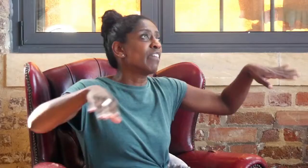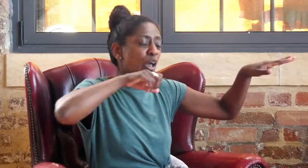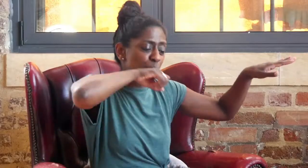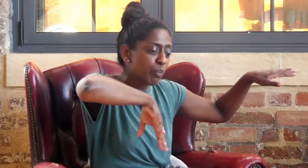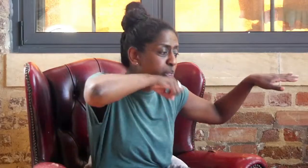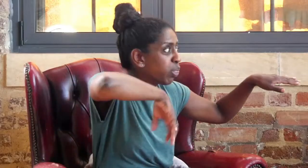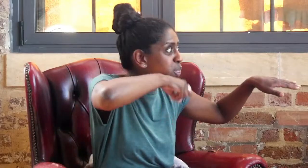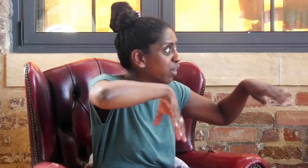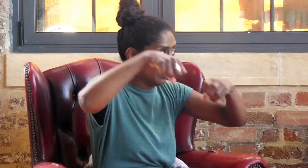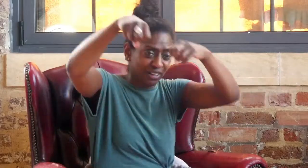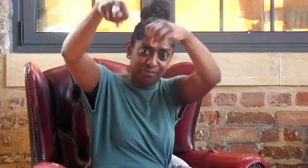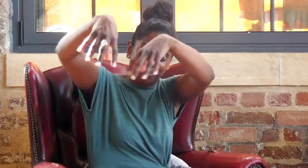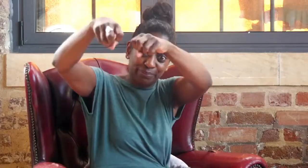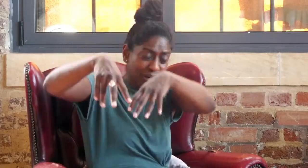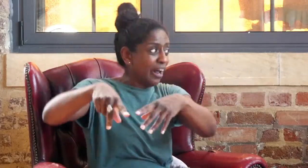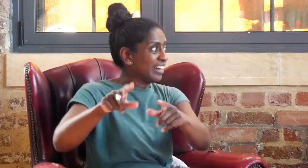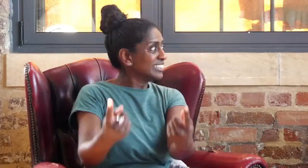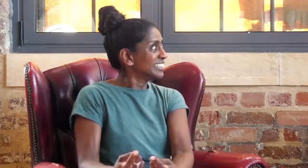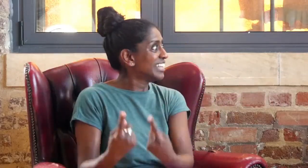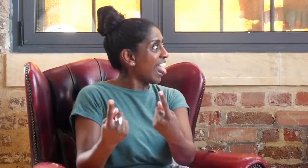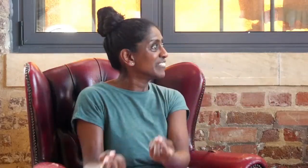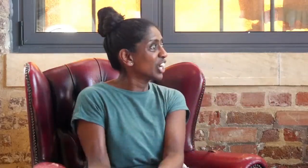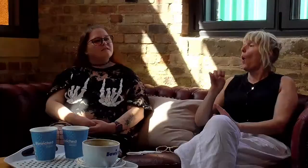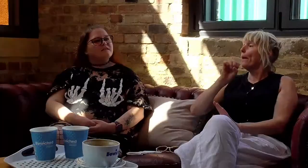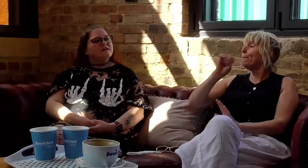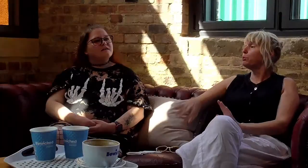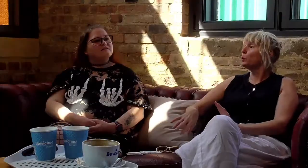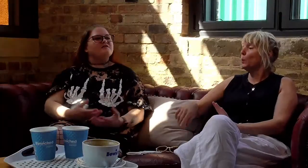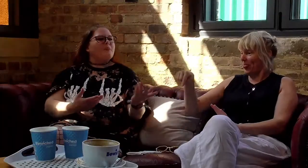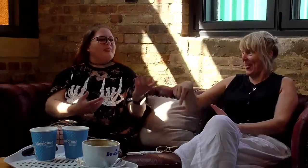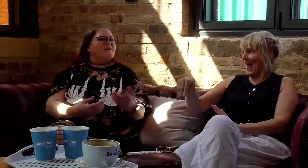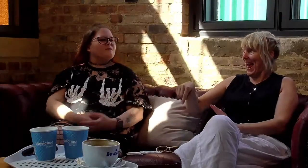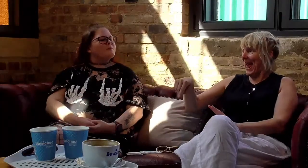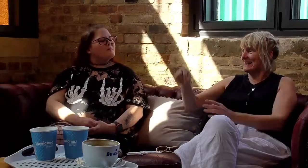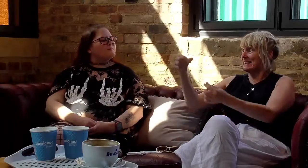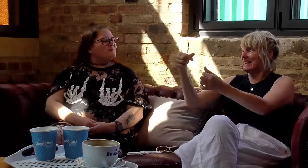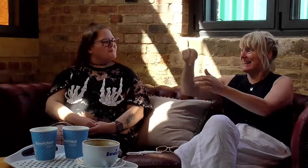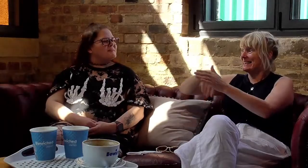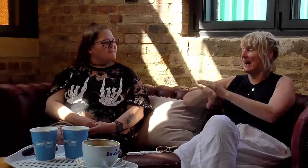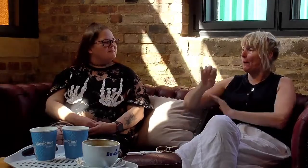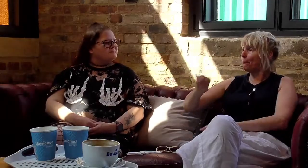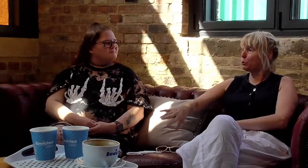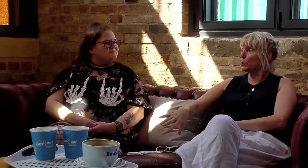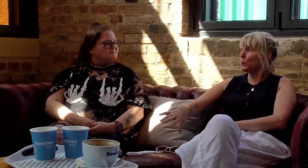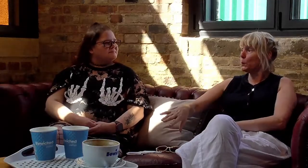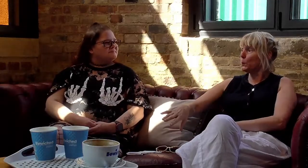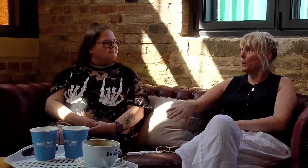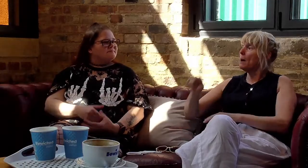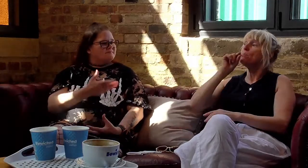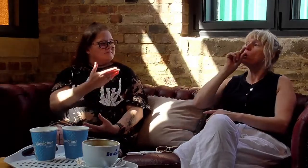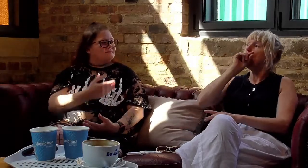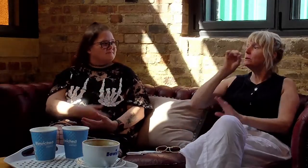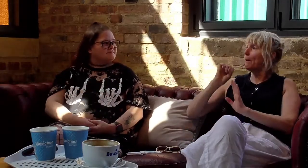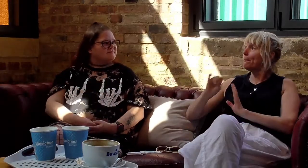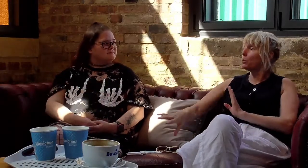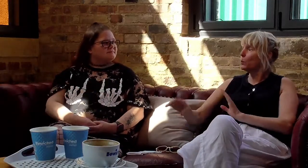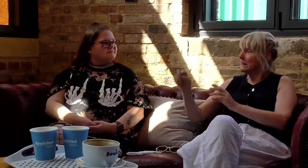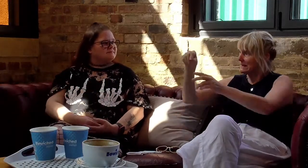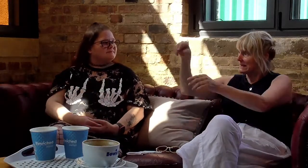and feeding in them, and then they're dropping them as they're flying, or they're setting Or it's coming down. out in their poo as well. Because birds will eat